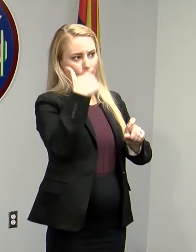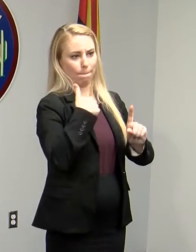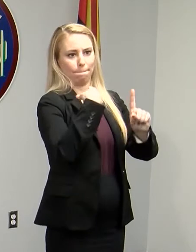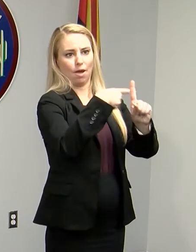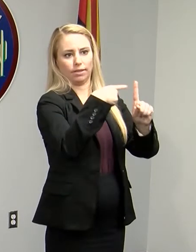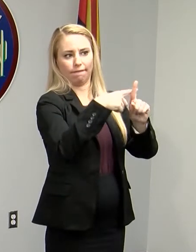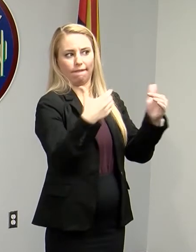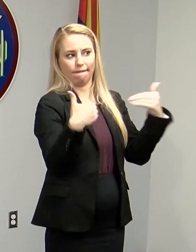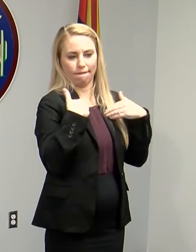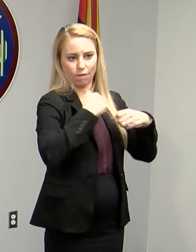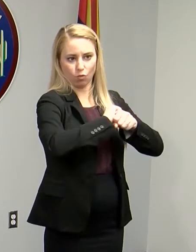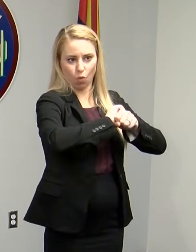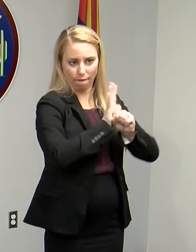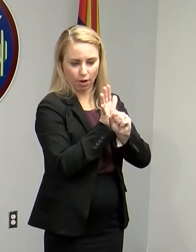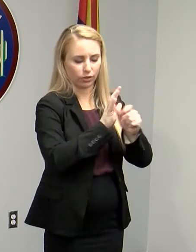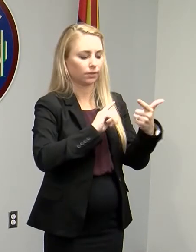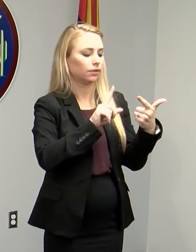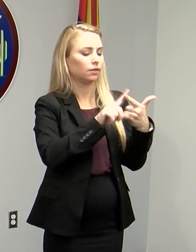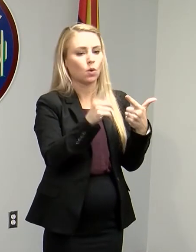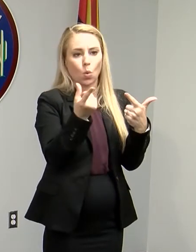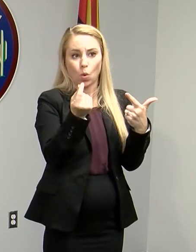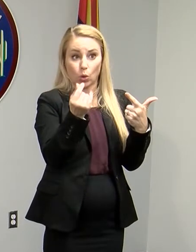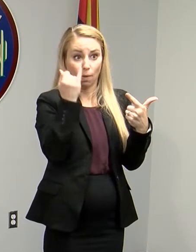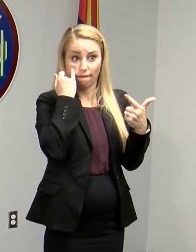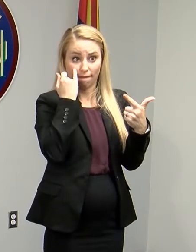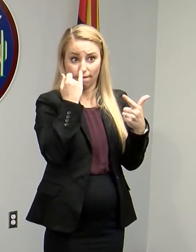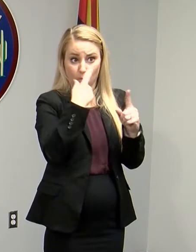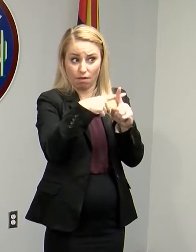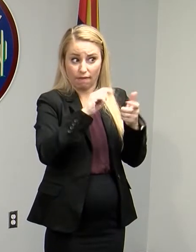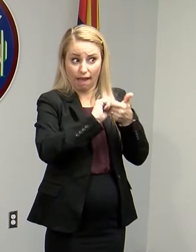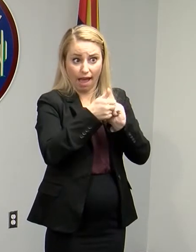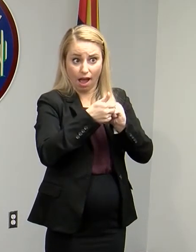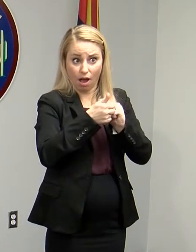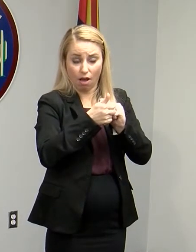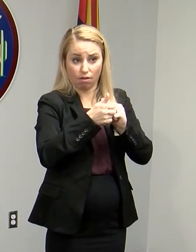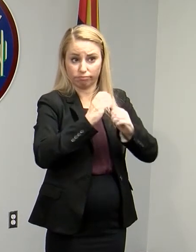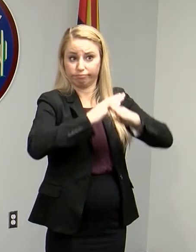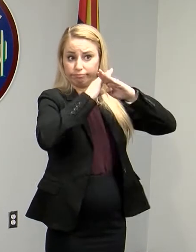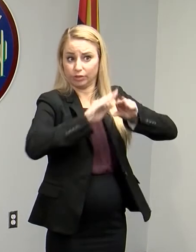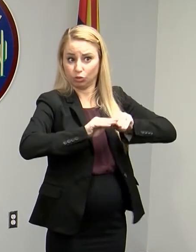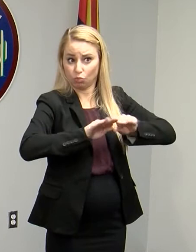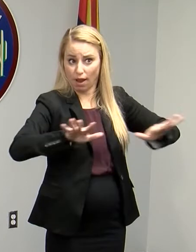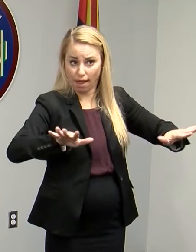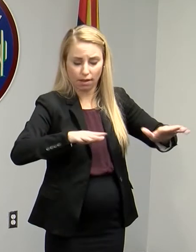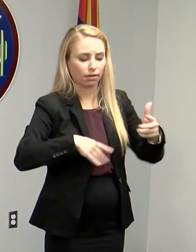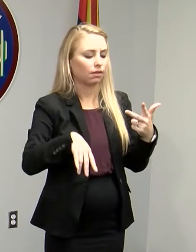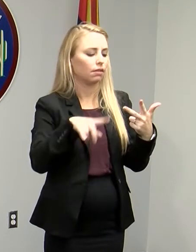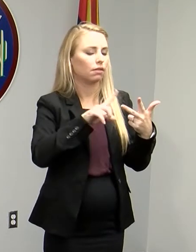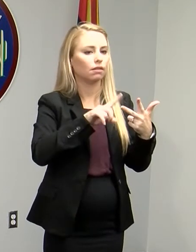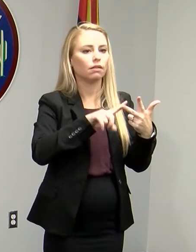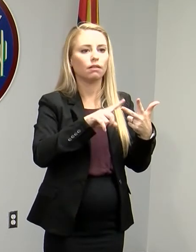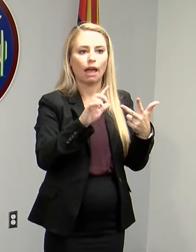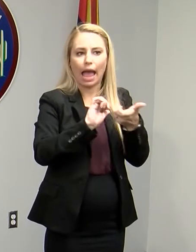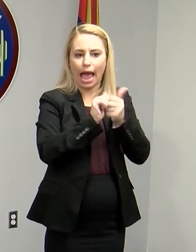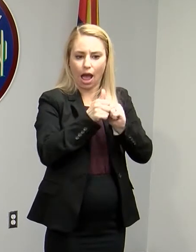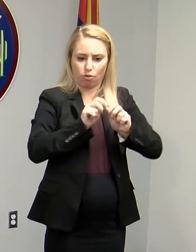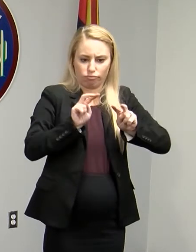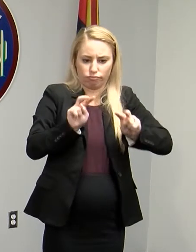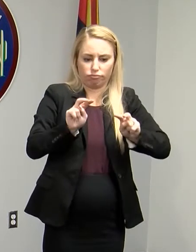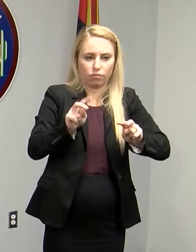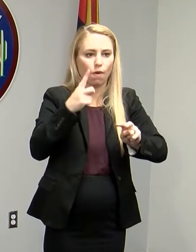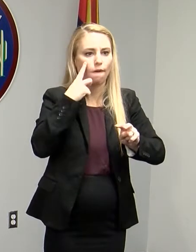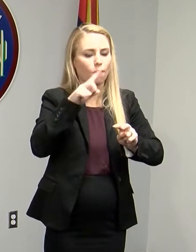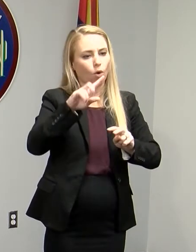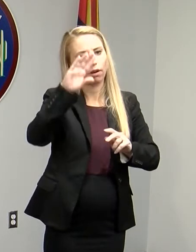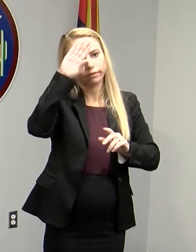to prevent spreading the disease to others, and that people who are close contacts know how to watch for symptoms. That's why at Public